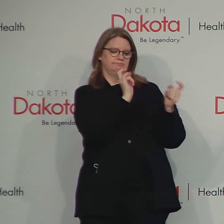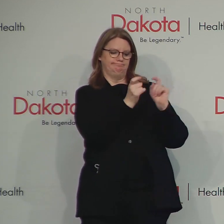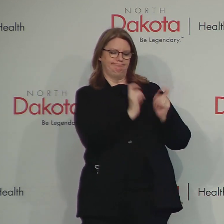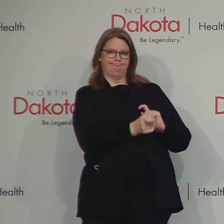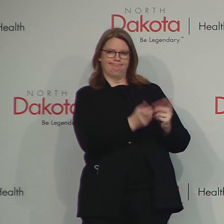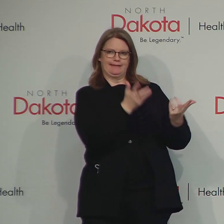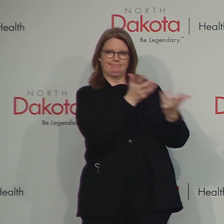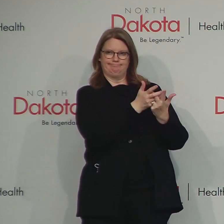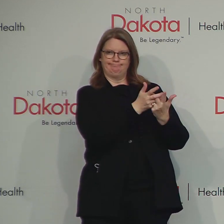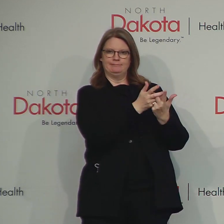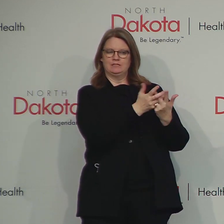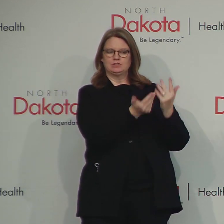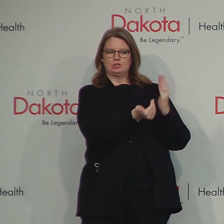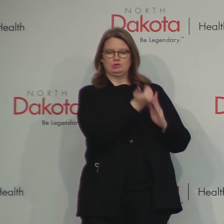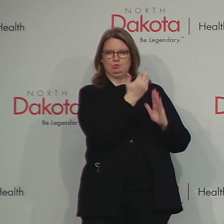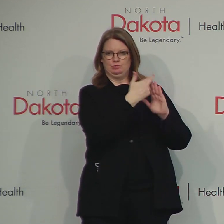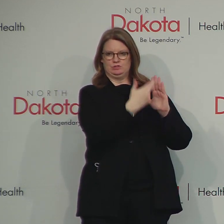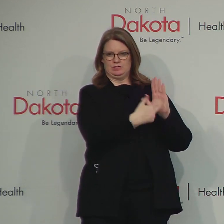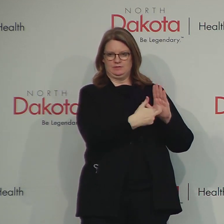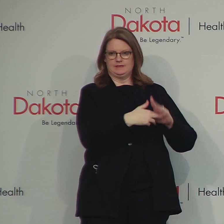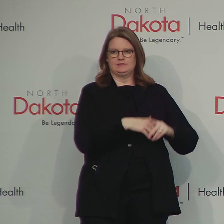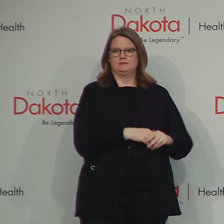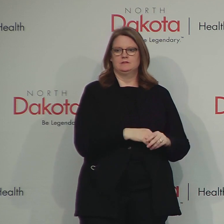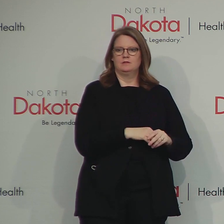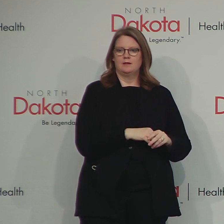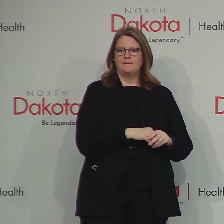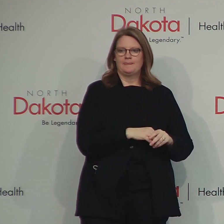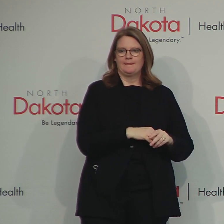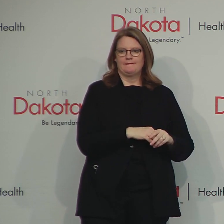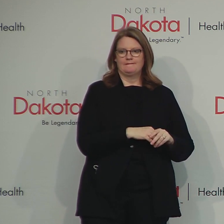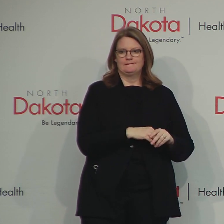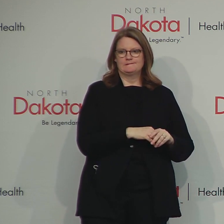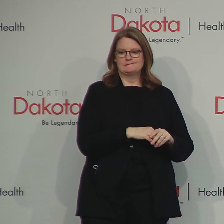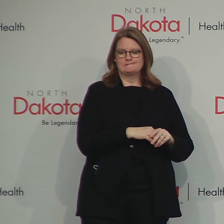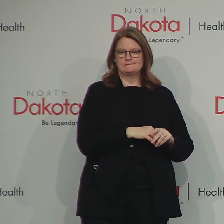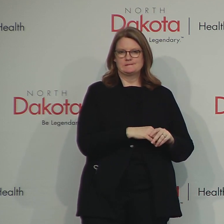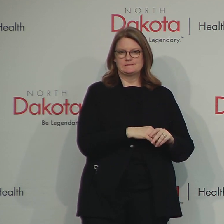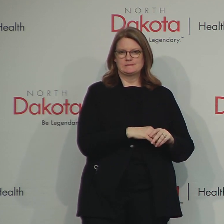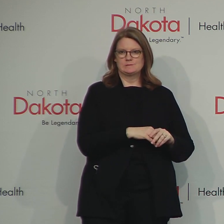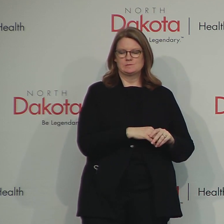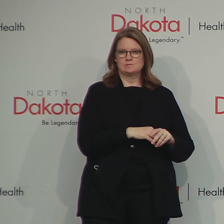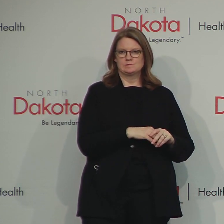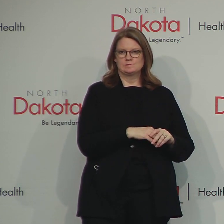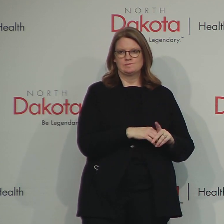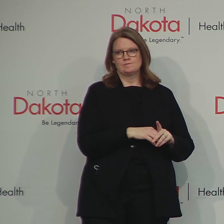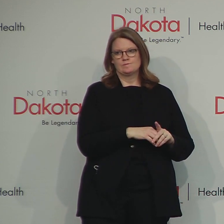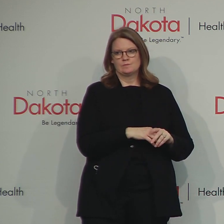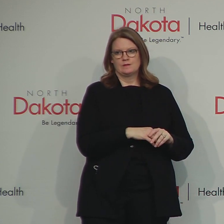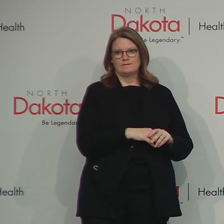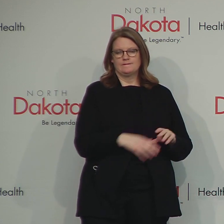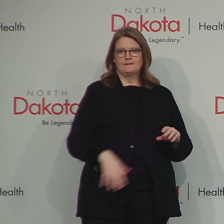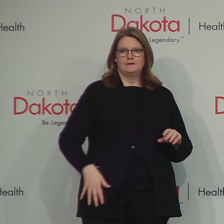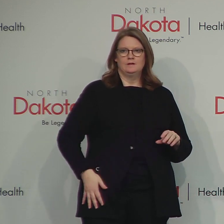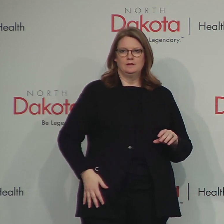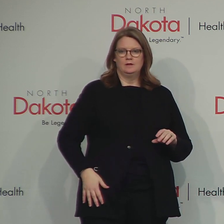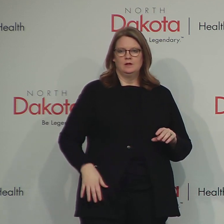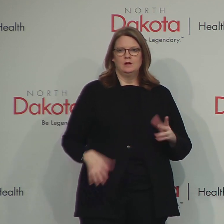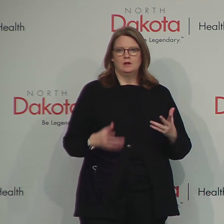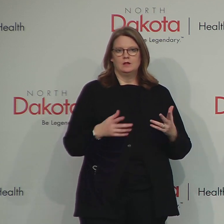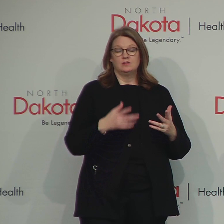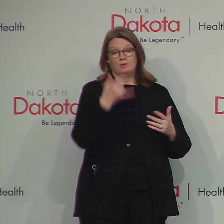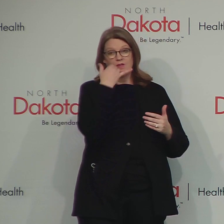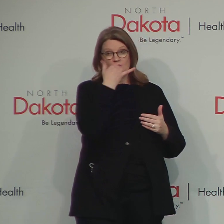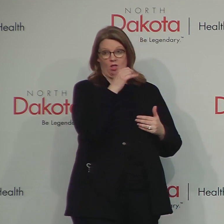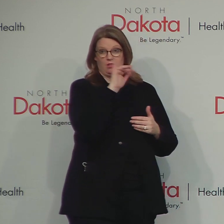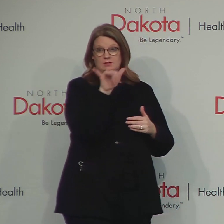be taken. But again, there's of course you can call Job